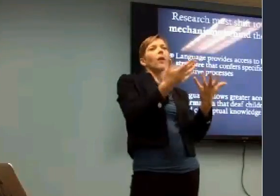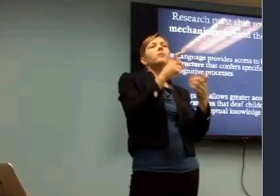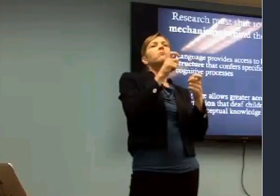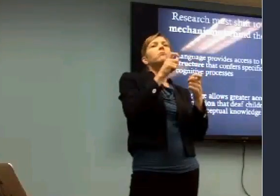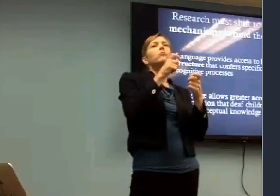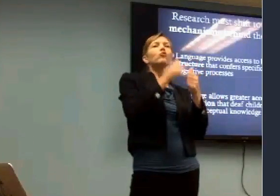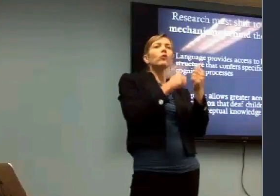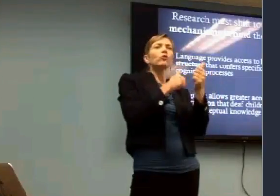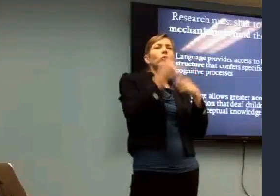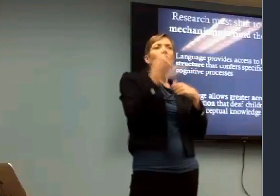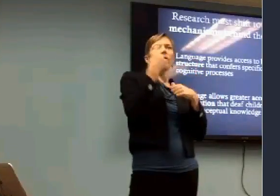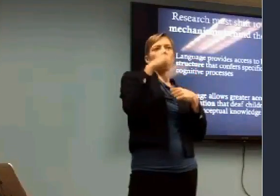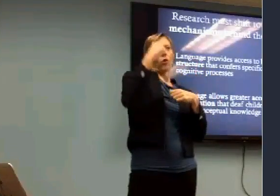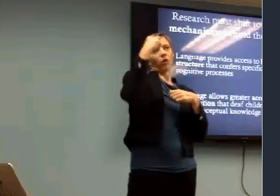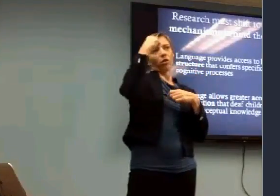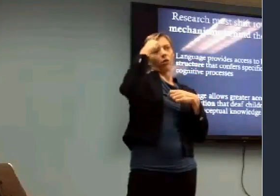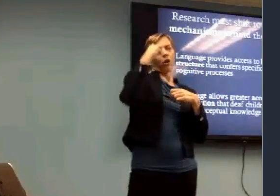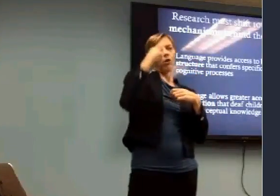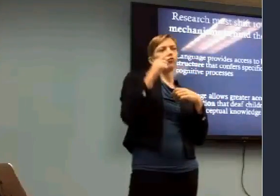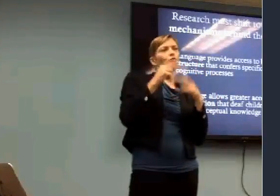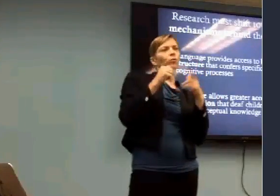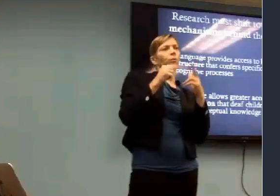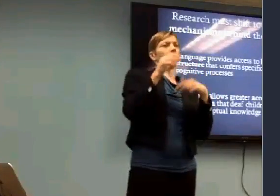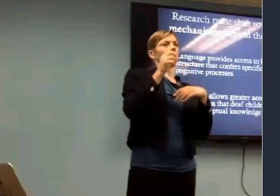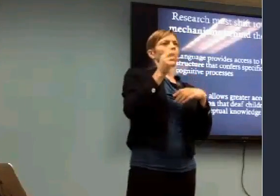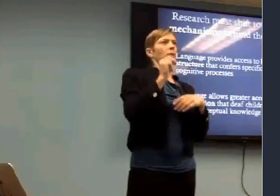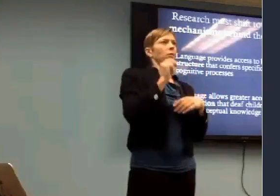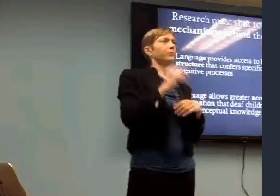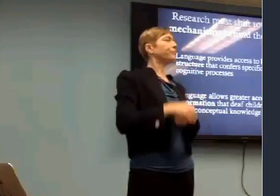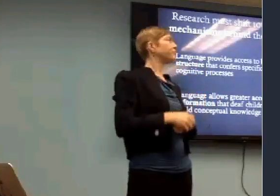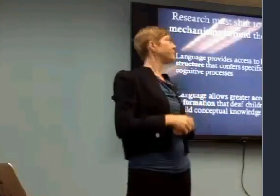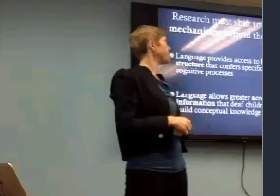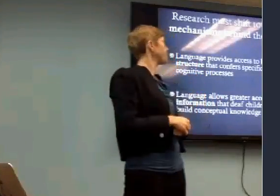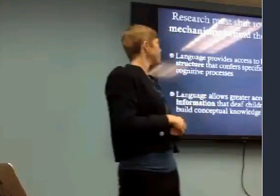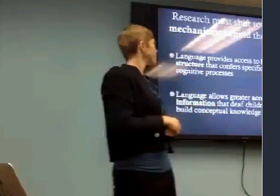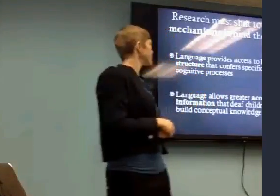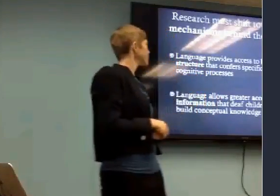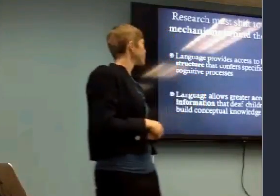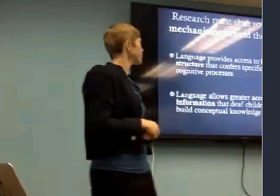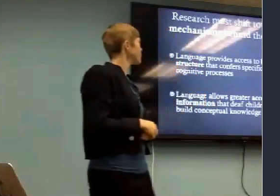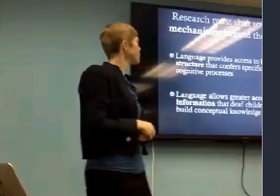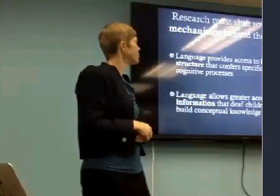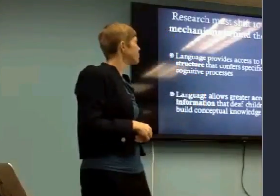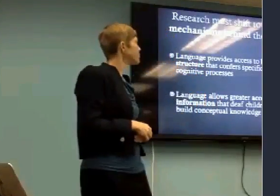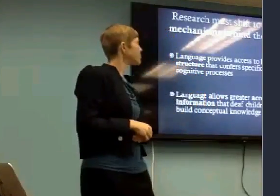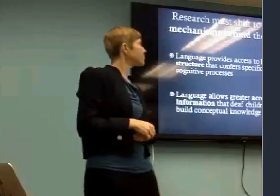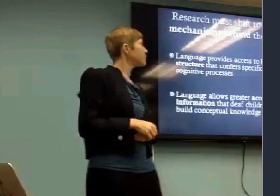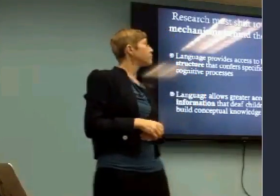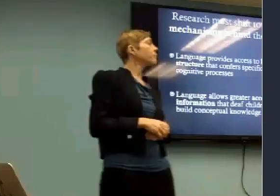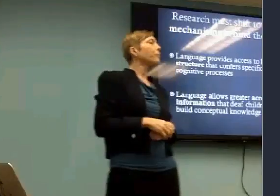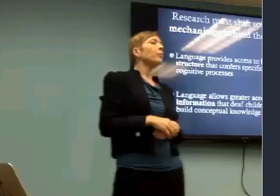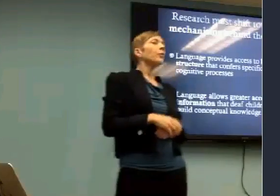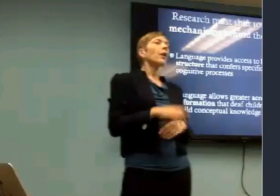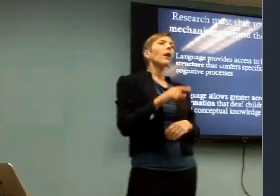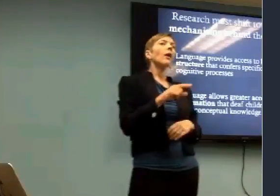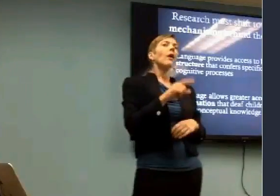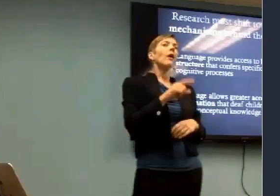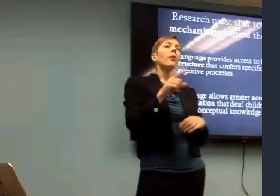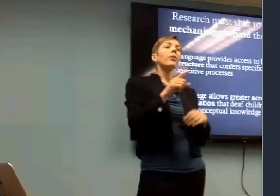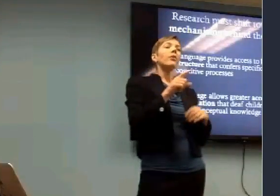will then provide us the structure to build our cognitive processes on.